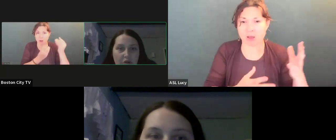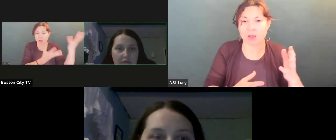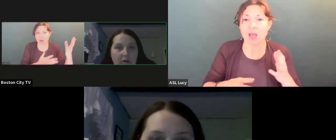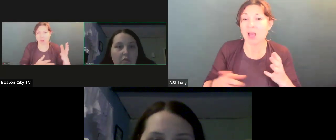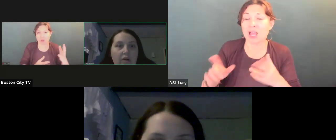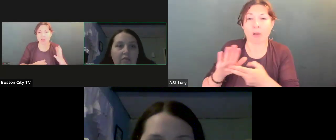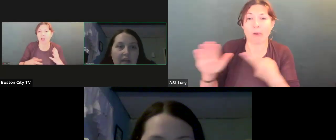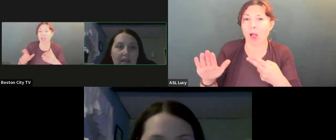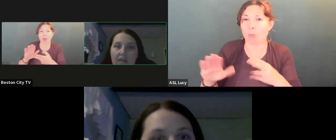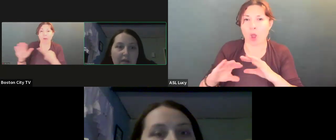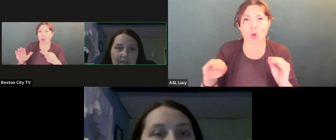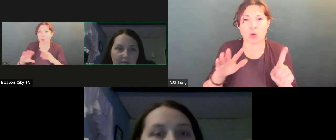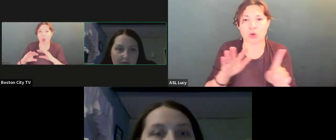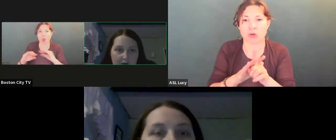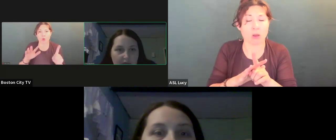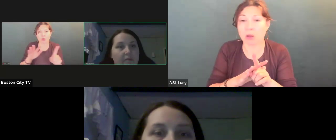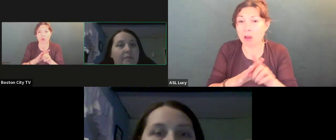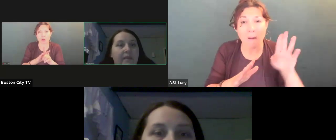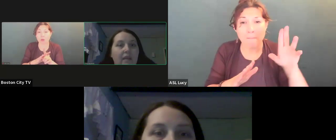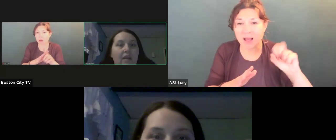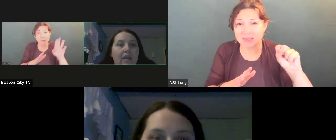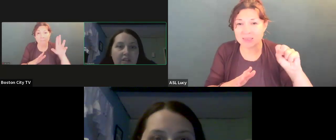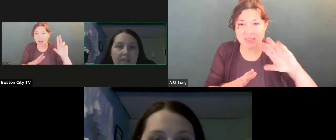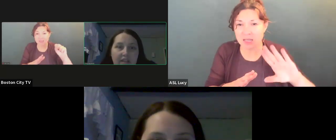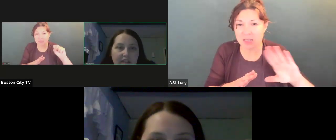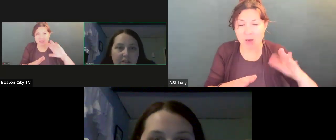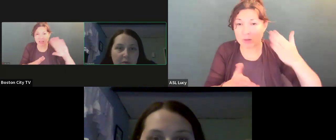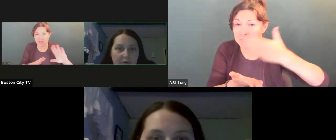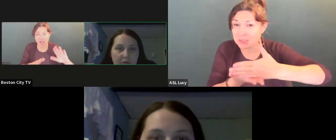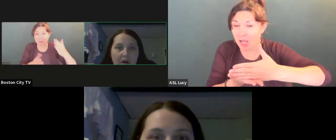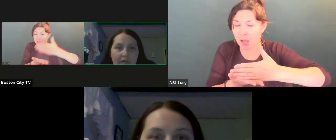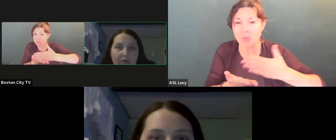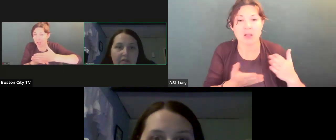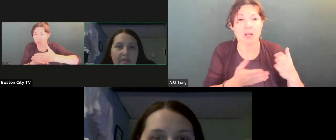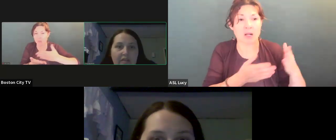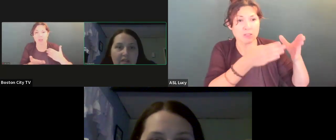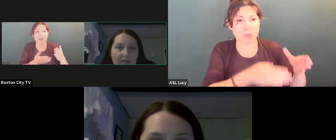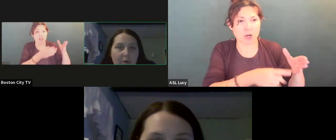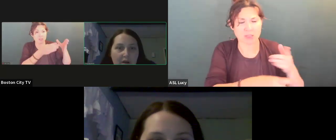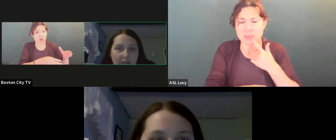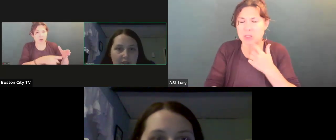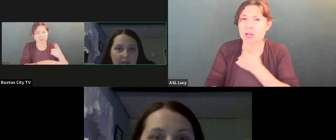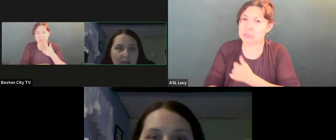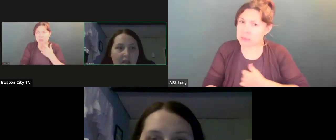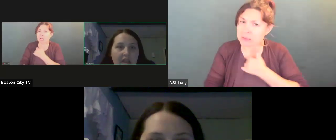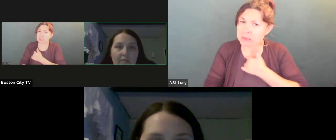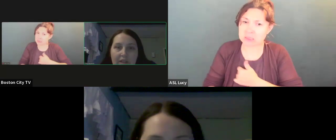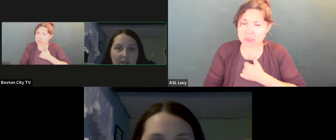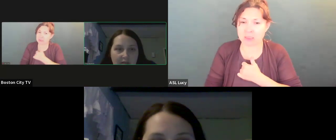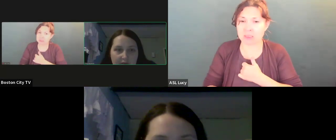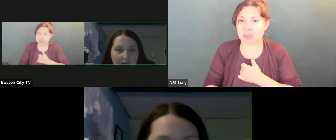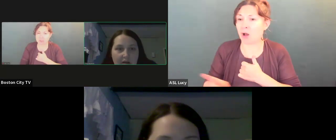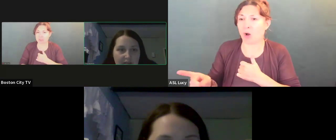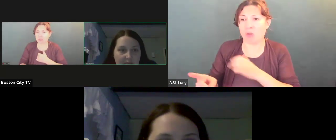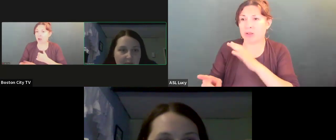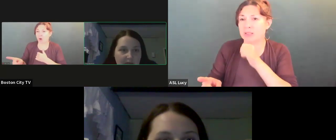when in reality, the bus never arrived. And the agent that I had spoke to offered her a sincere apology that my child never